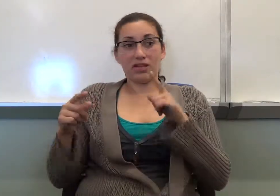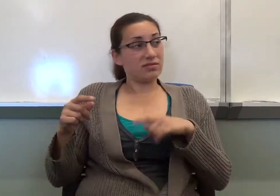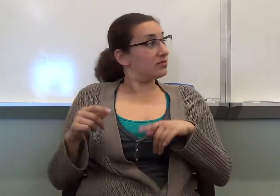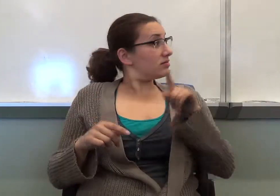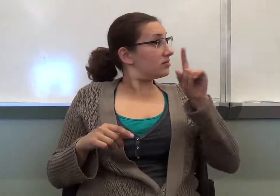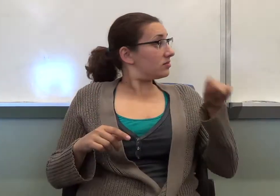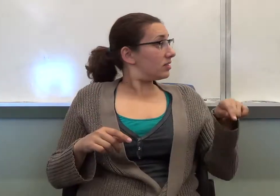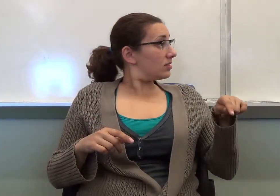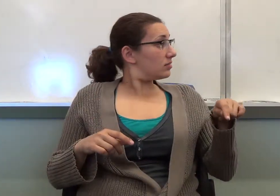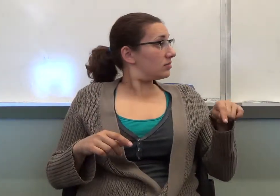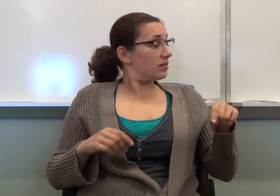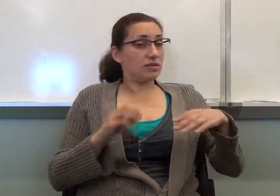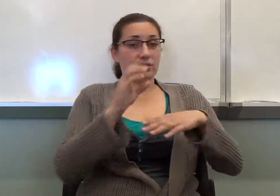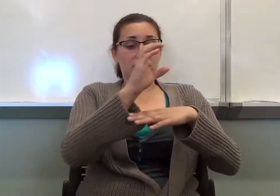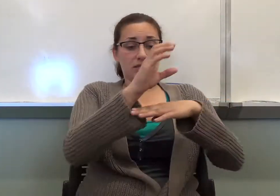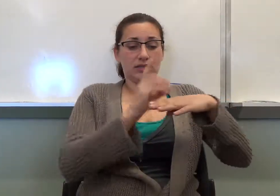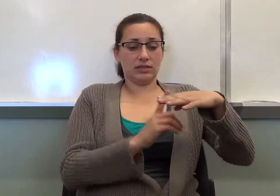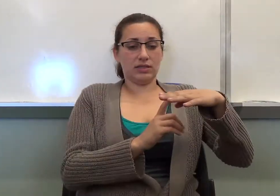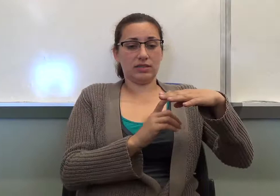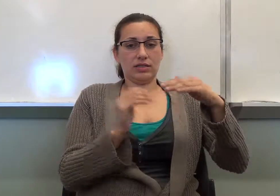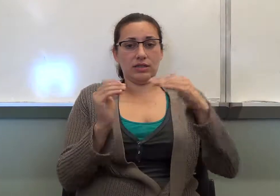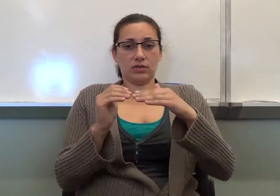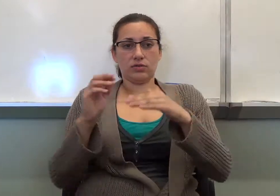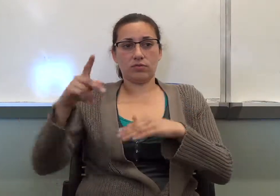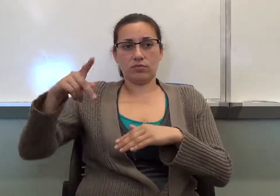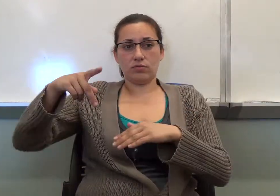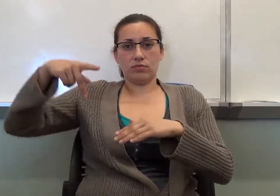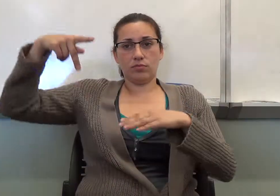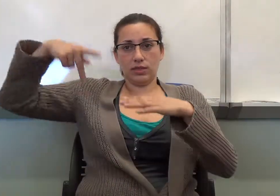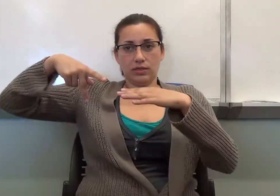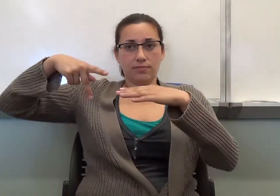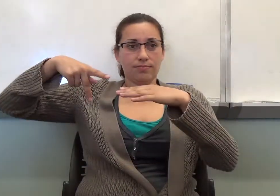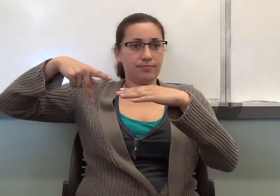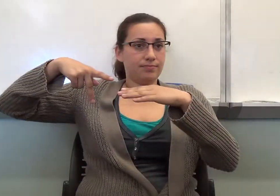the particular circle you're talking about. This is true for all circles.